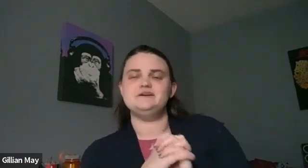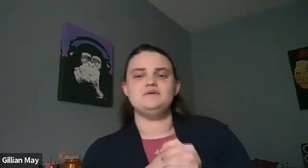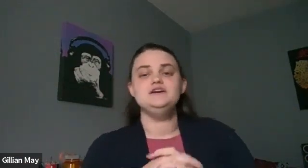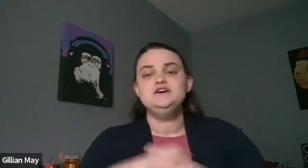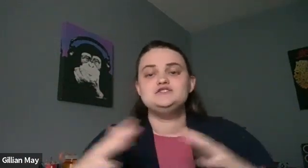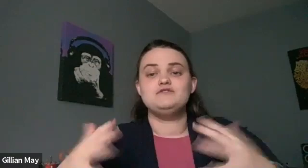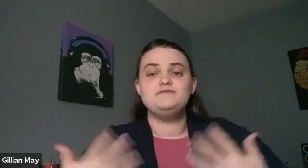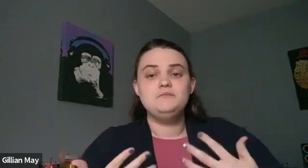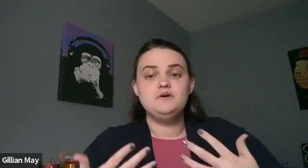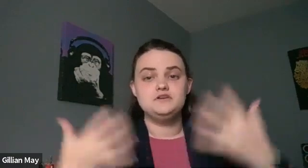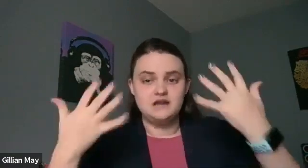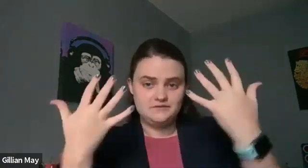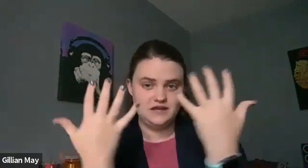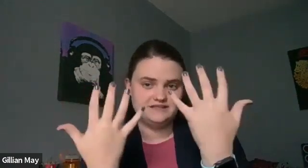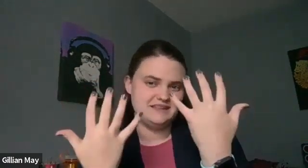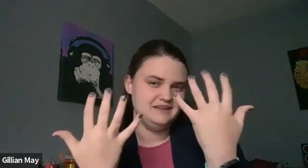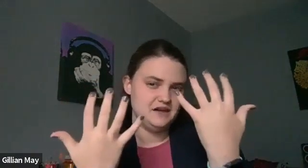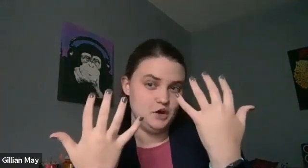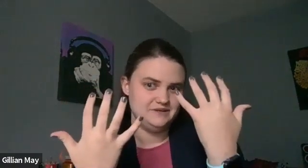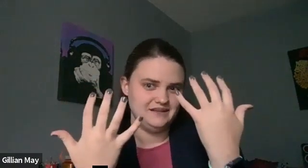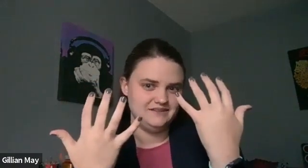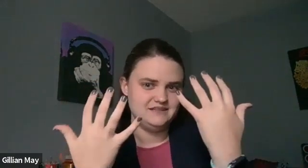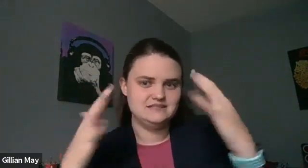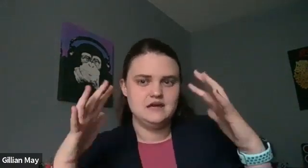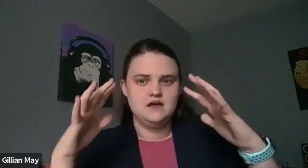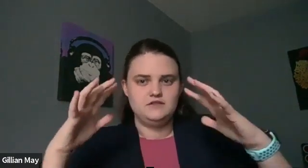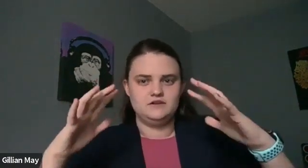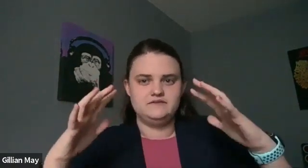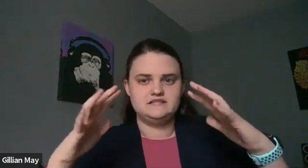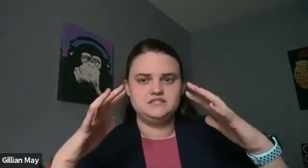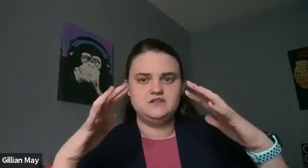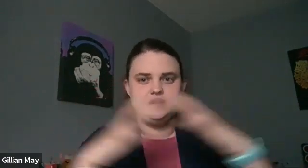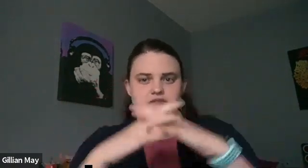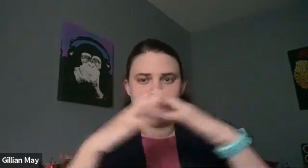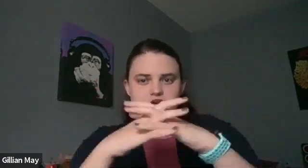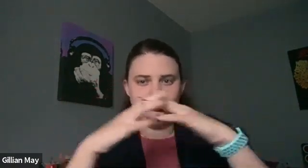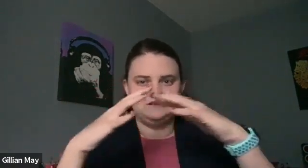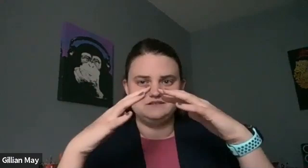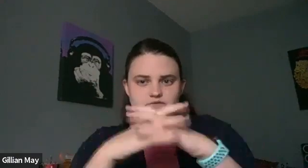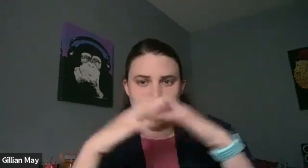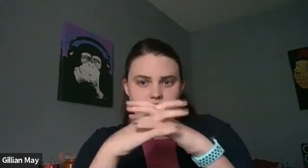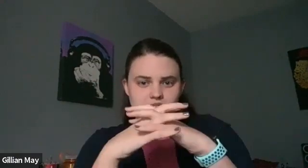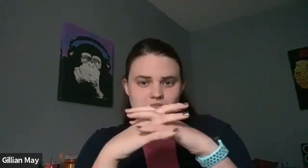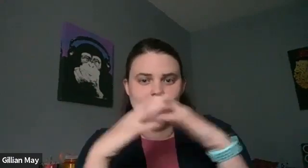one. So football, you're going to have your hands slightly kind of open like this. They're going to face each other, and then they're going to go like this. Football.